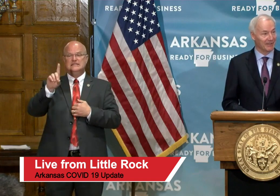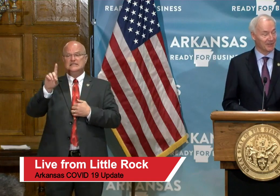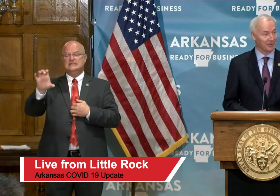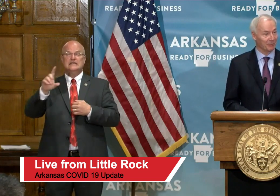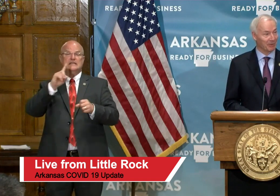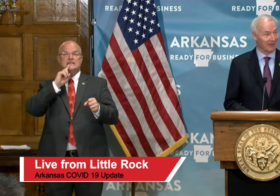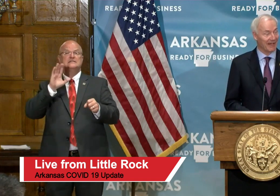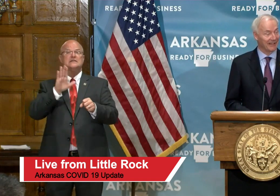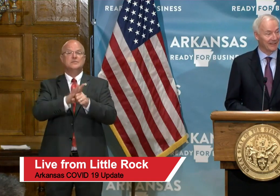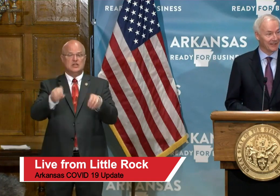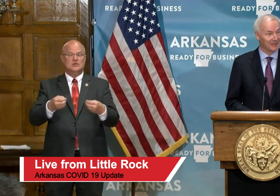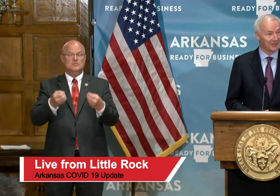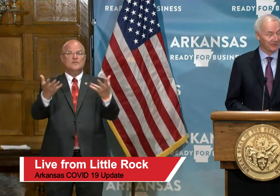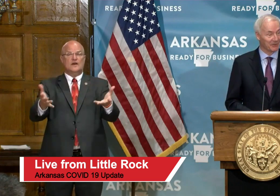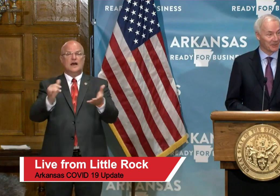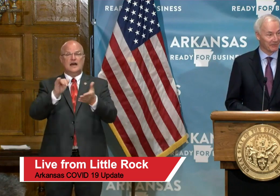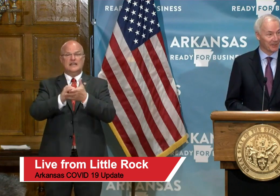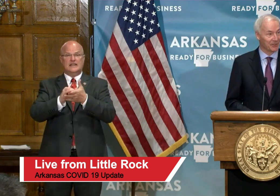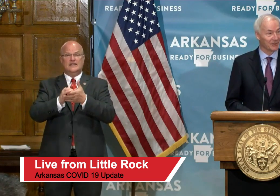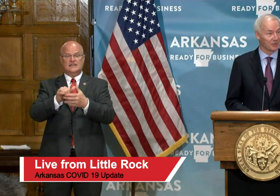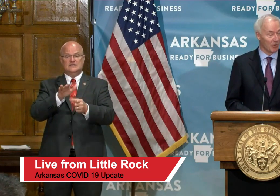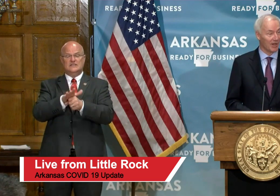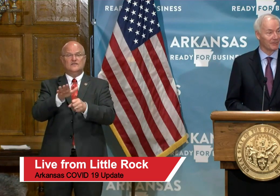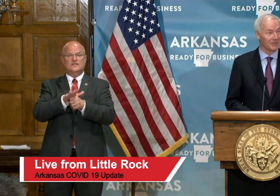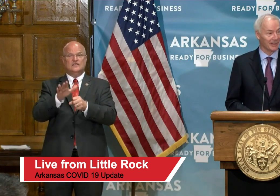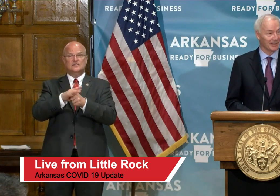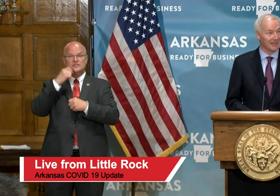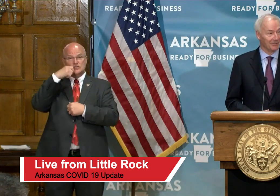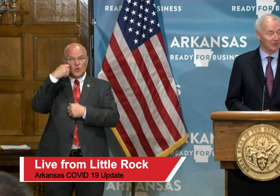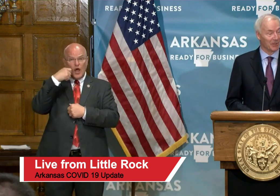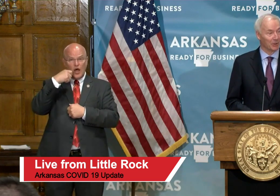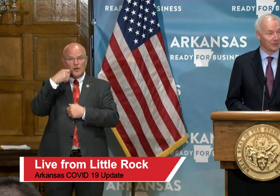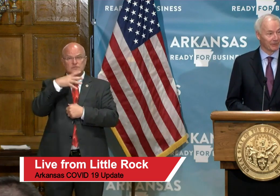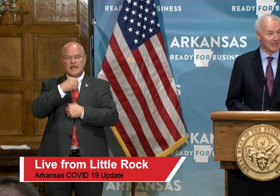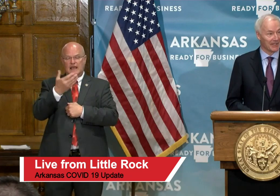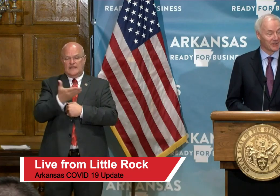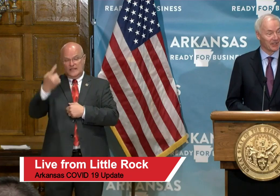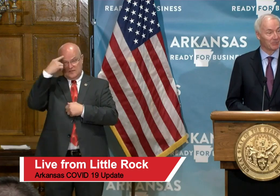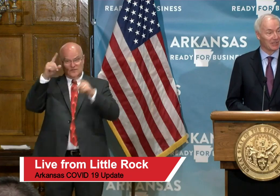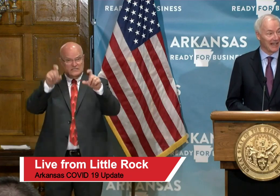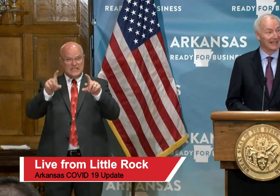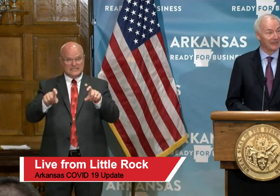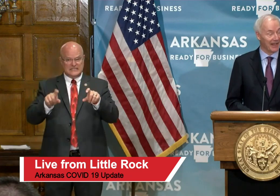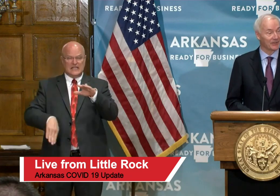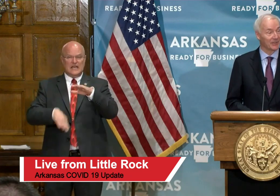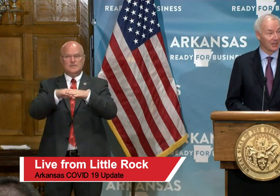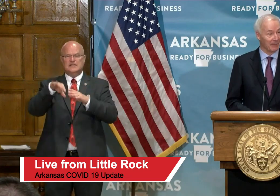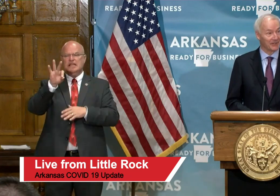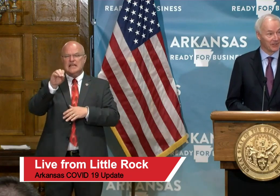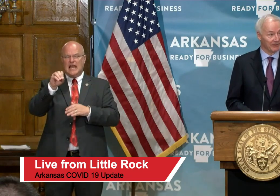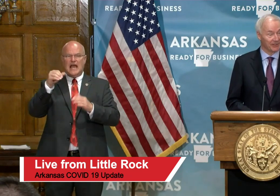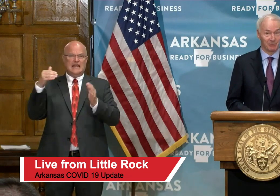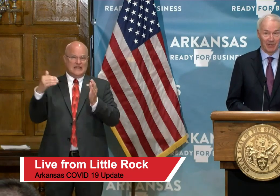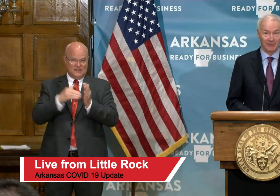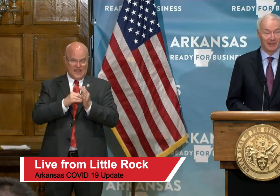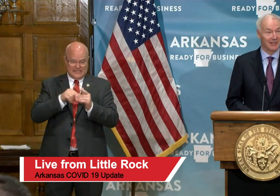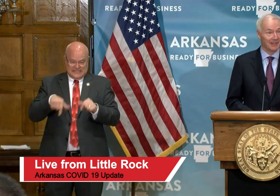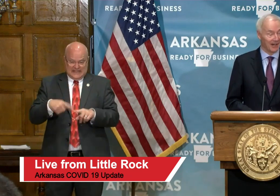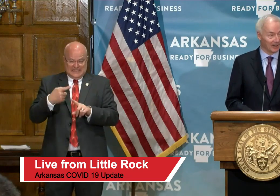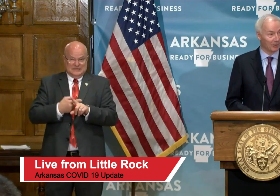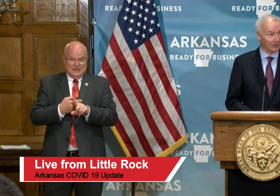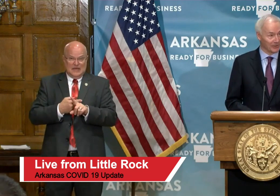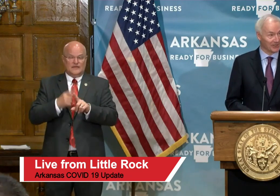is committed to providing the sufficient swabs and materials for testing up to 90,000 capacity this